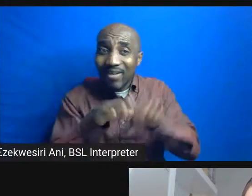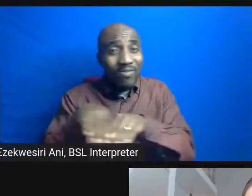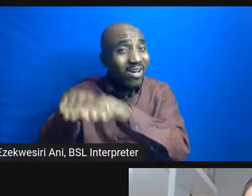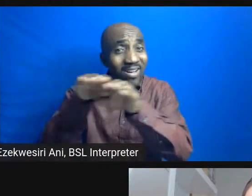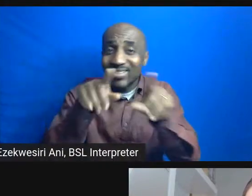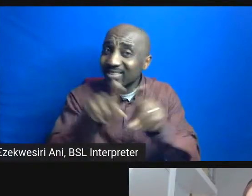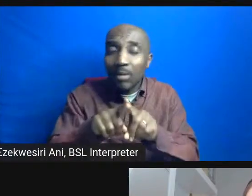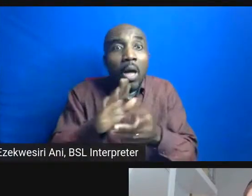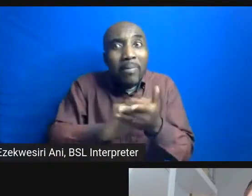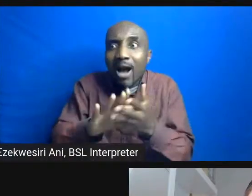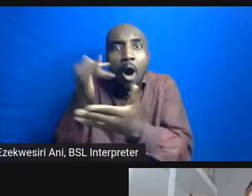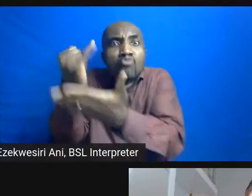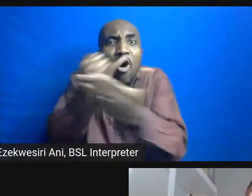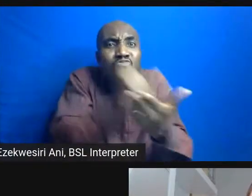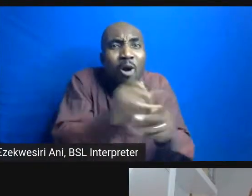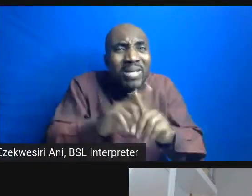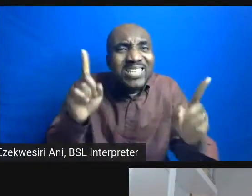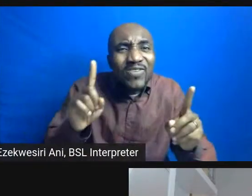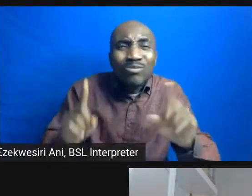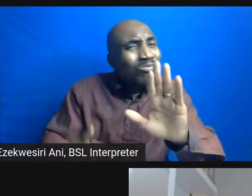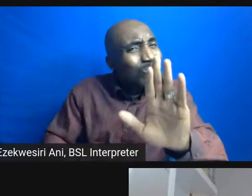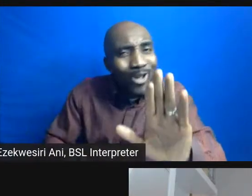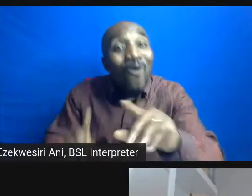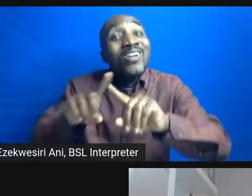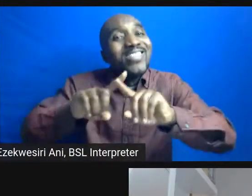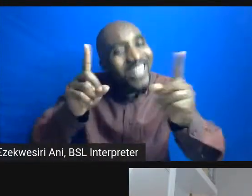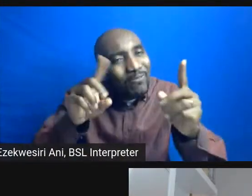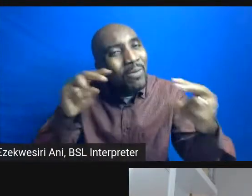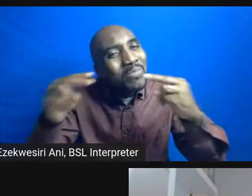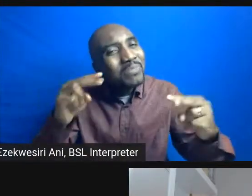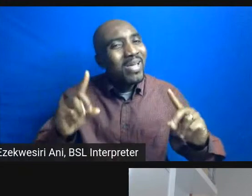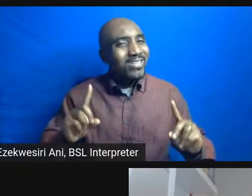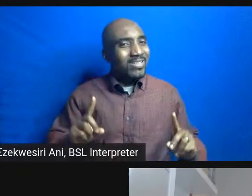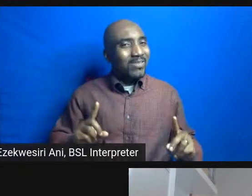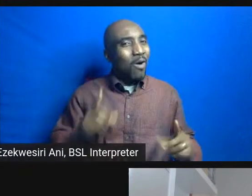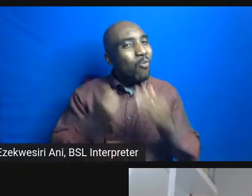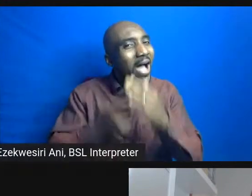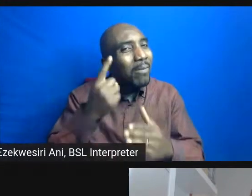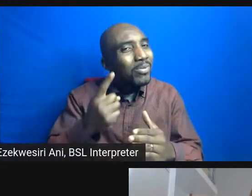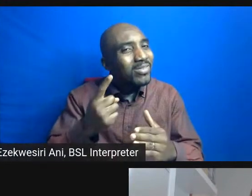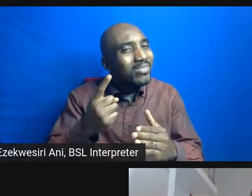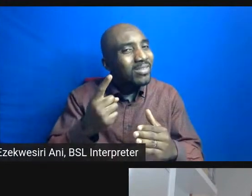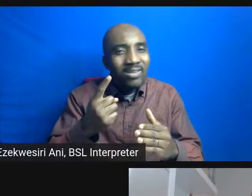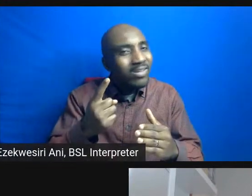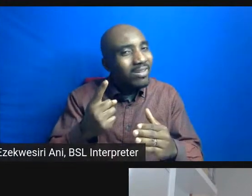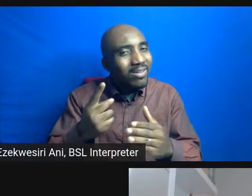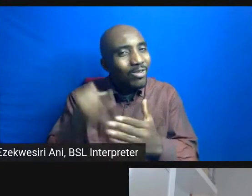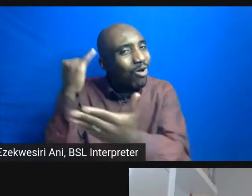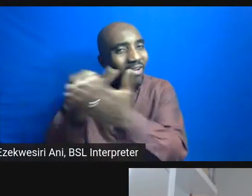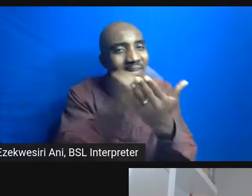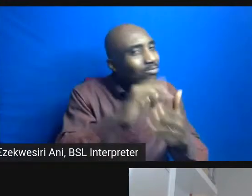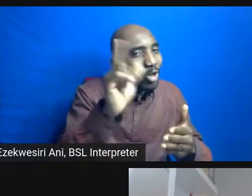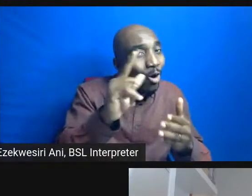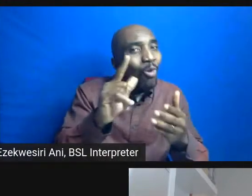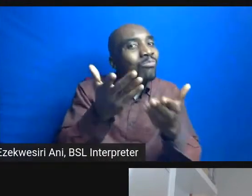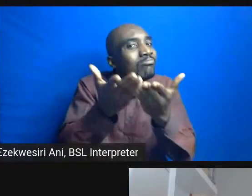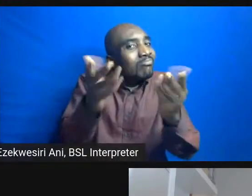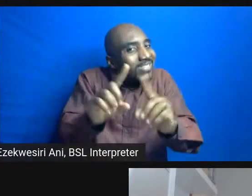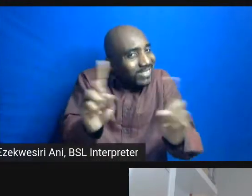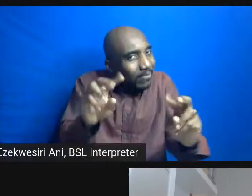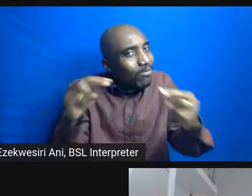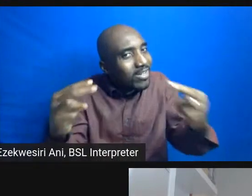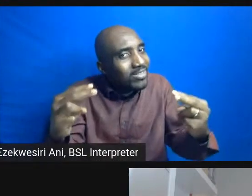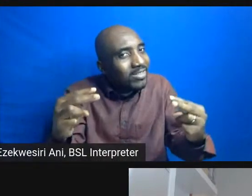in themselves, but there'll be different perspectives of what happened, of the rationale, the justification. And